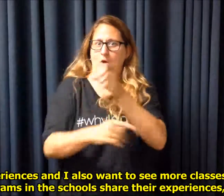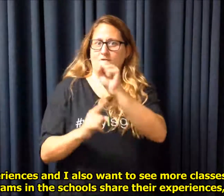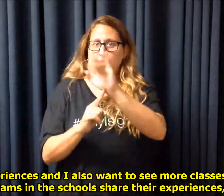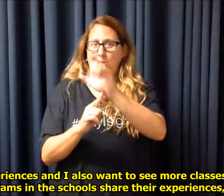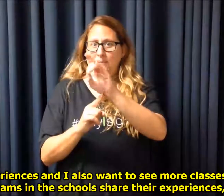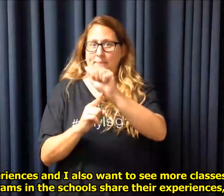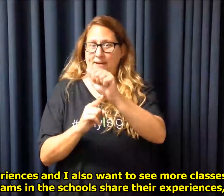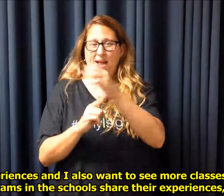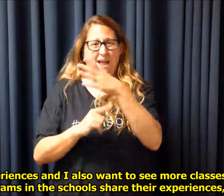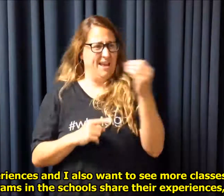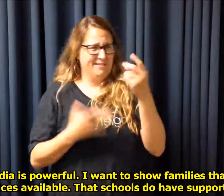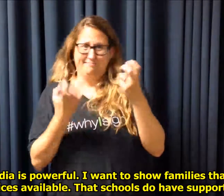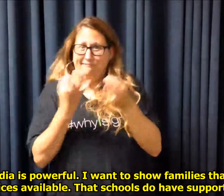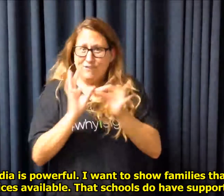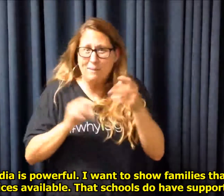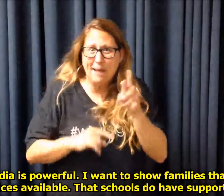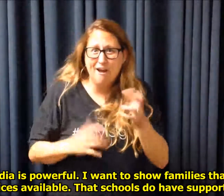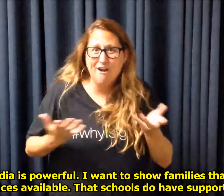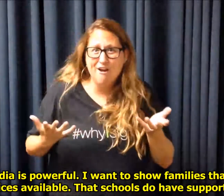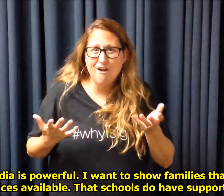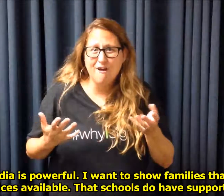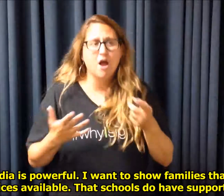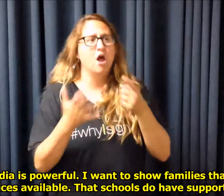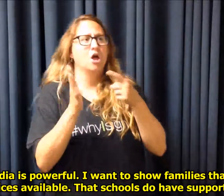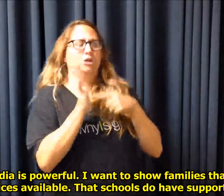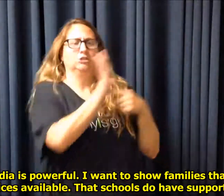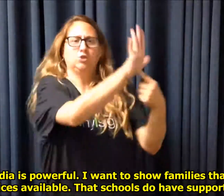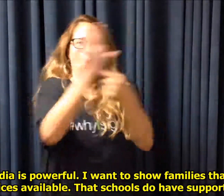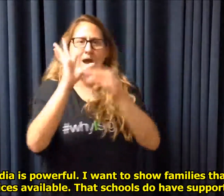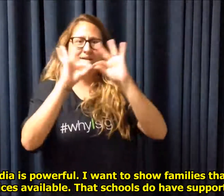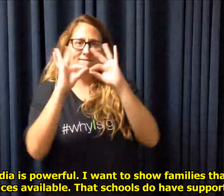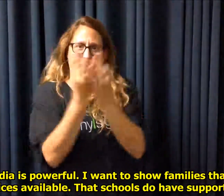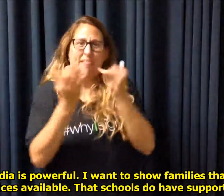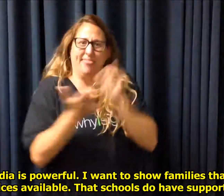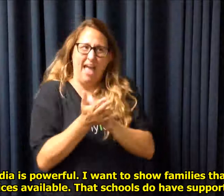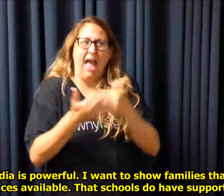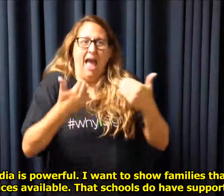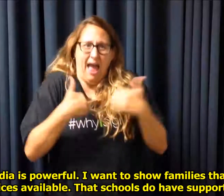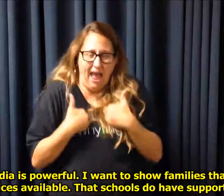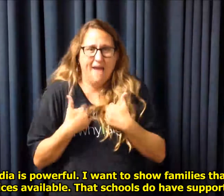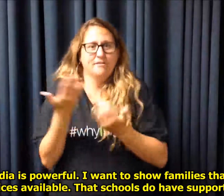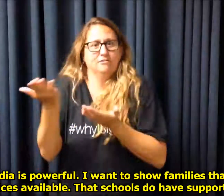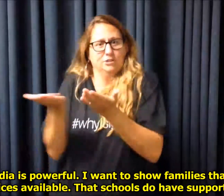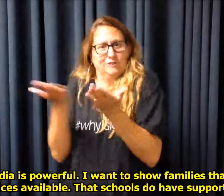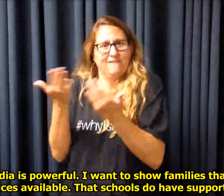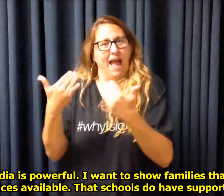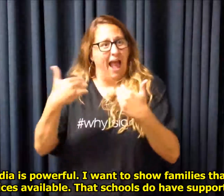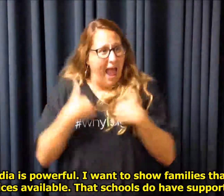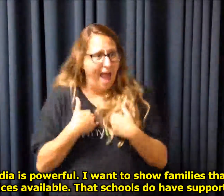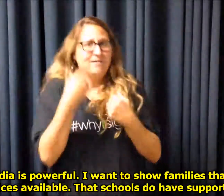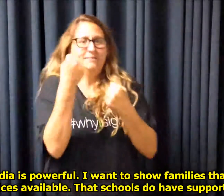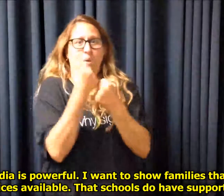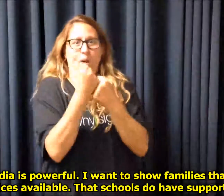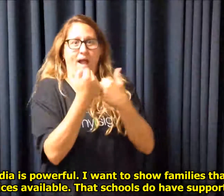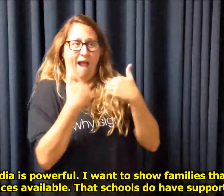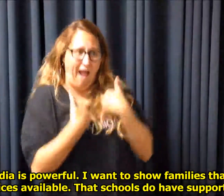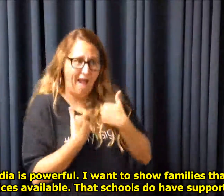their experiences because media is powerful. I want to show families that there are services